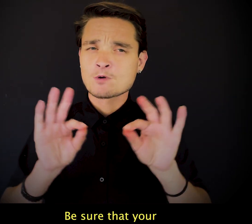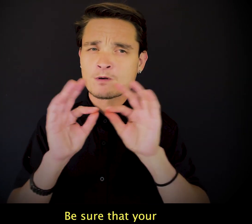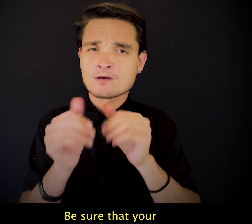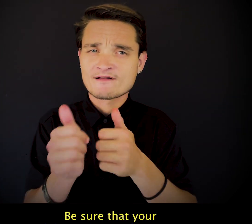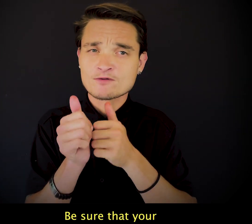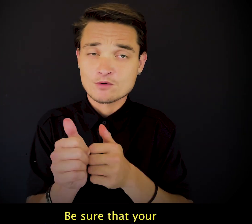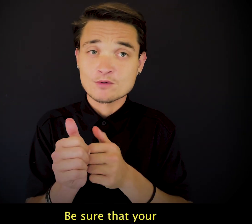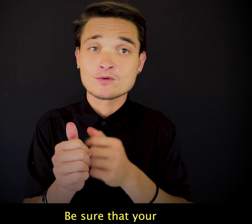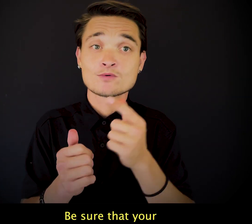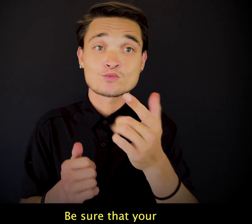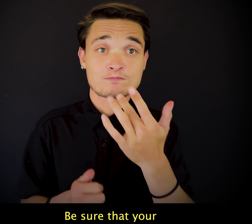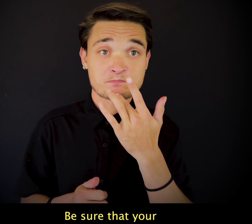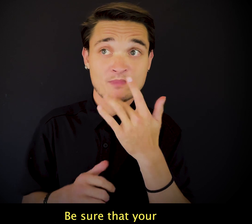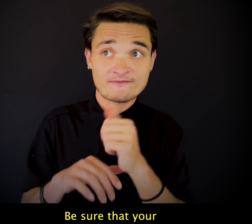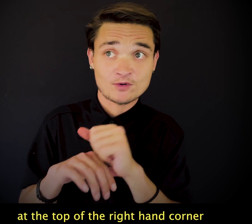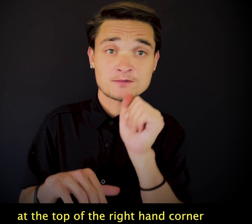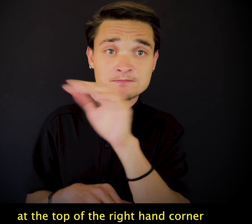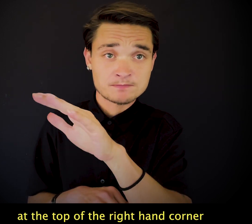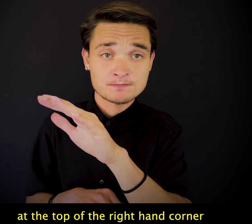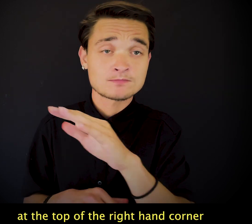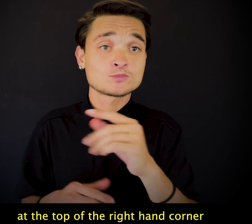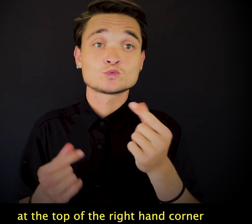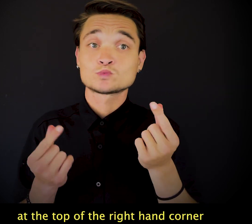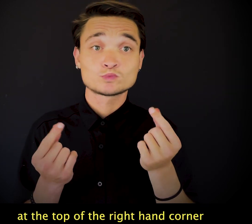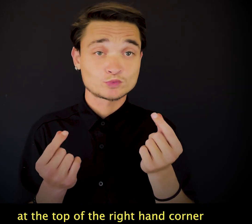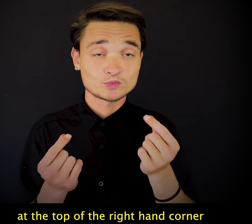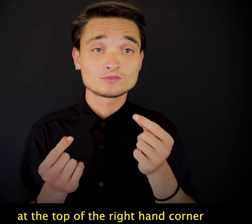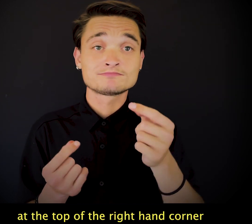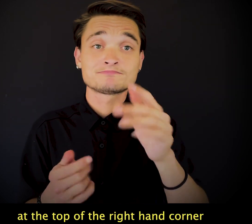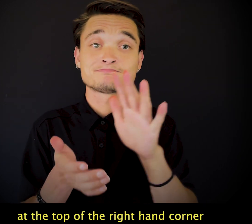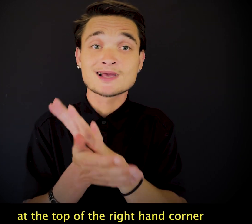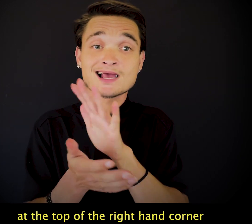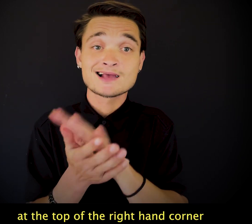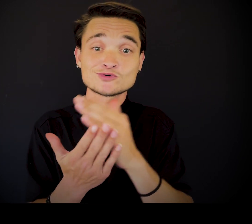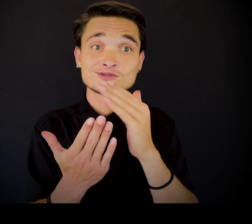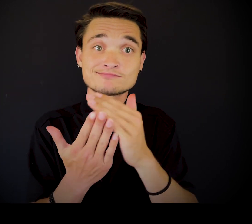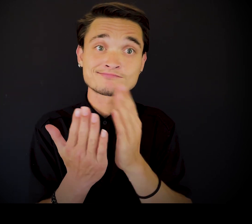Be sure that your social security number appears at the top of the right-hand corner on all pages.